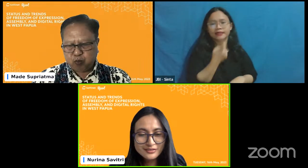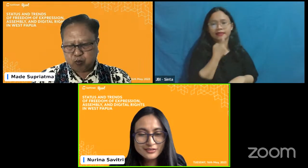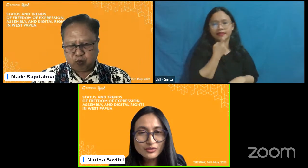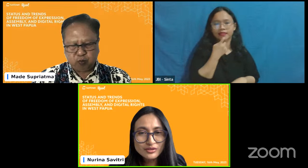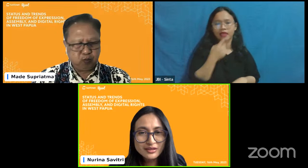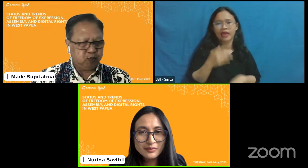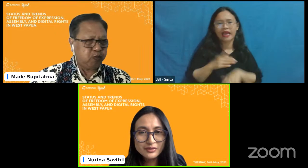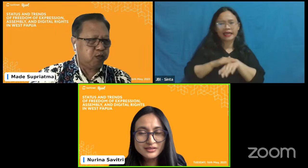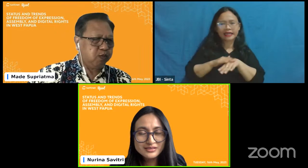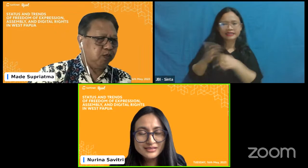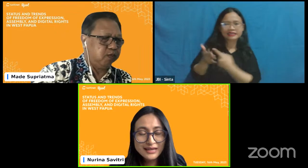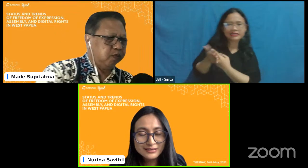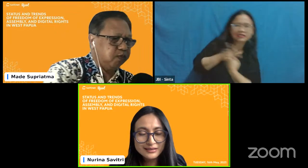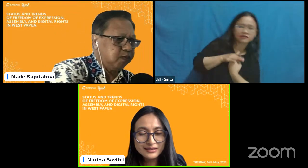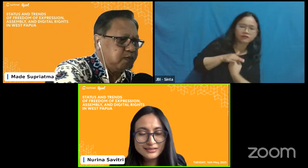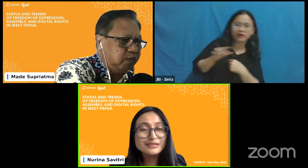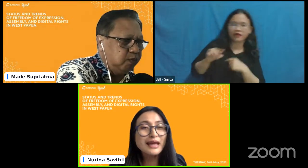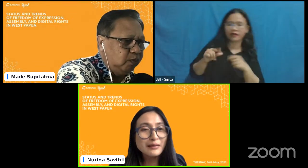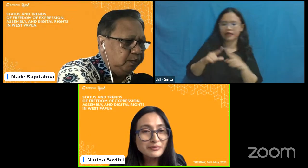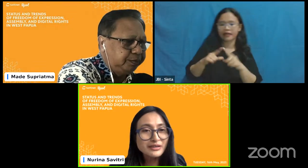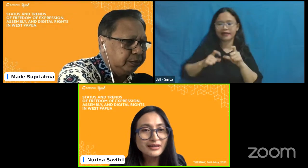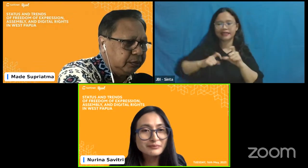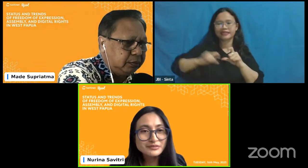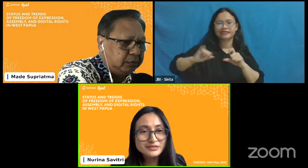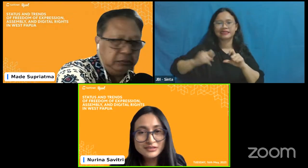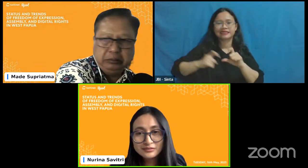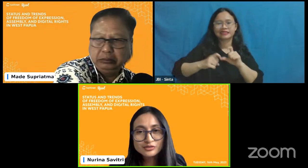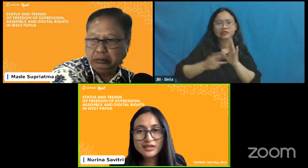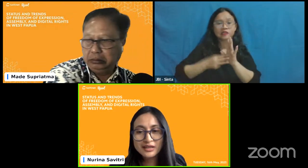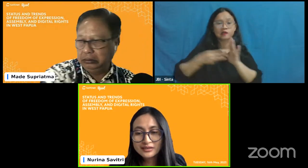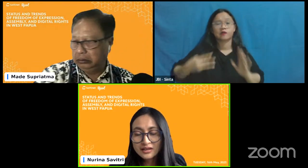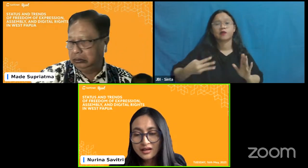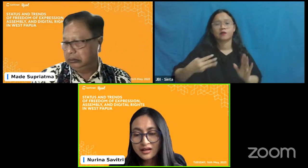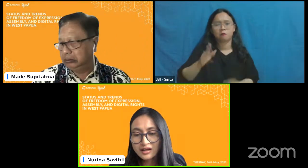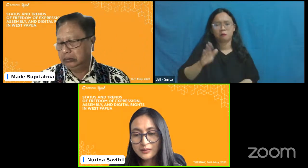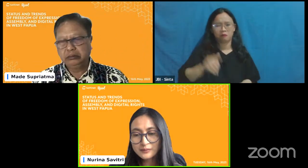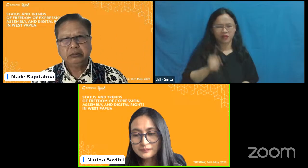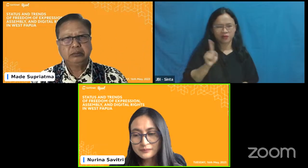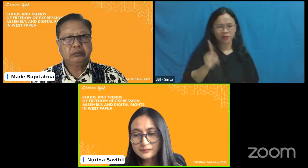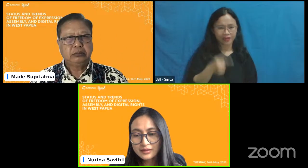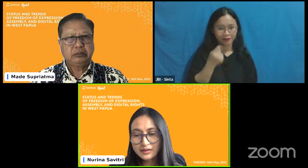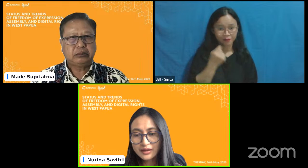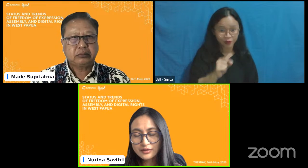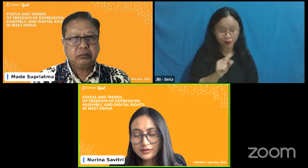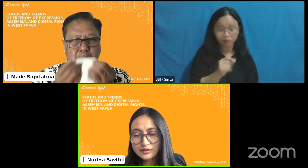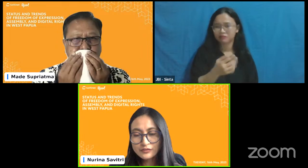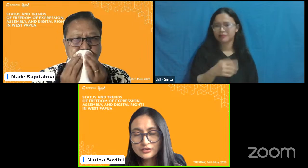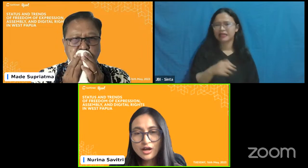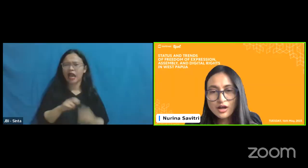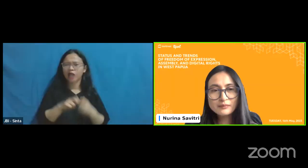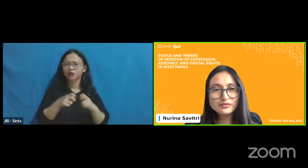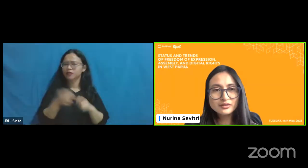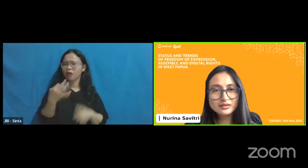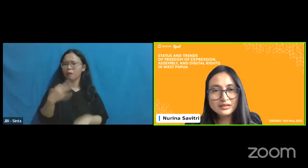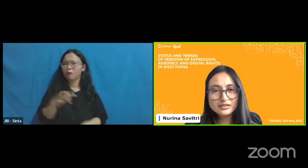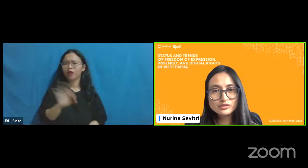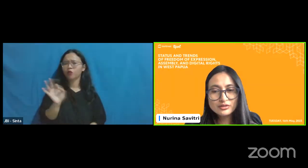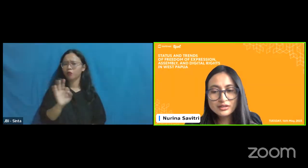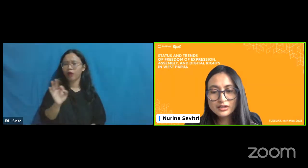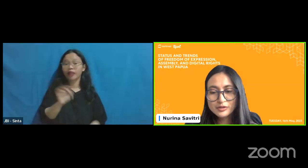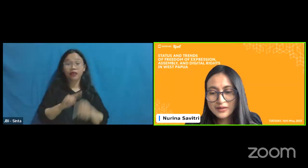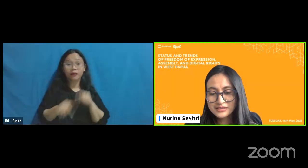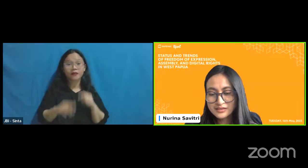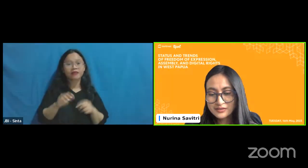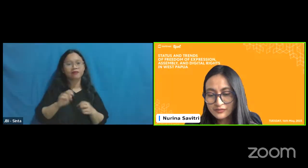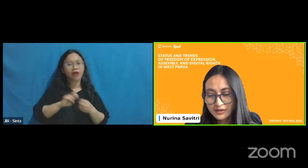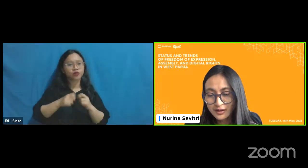not a new thing, but sadly, it's still happening until today. And if we talk about the